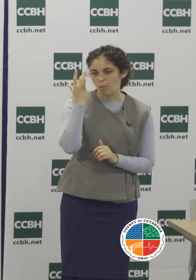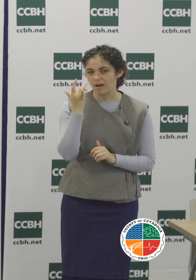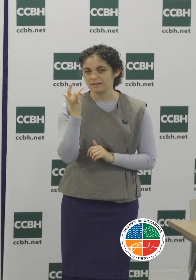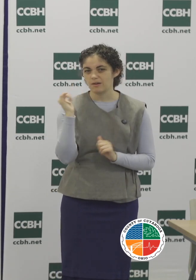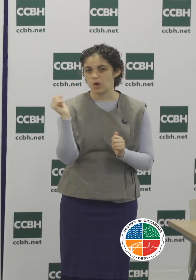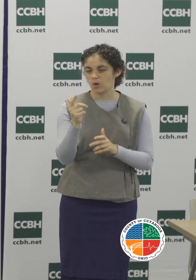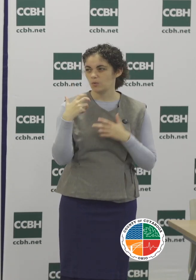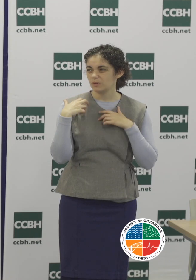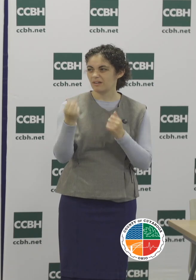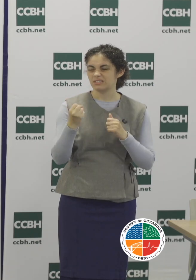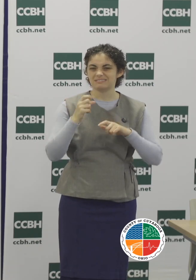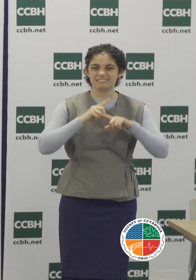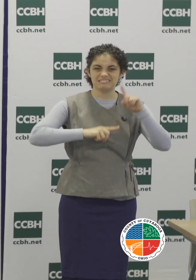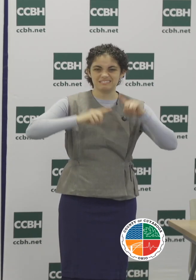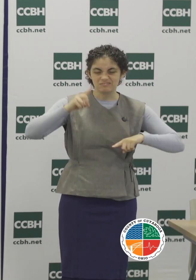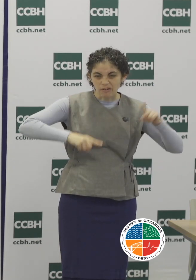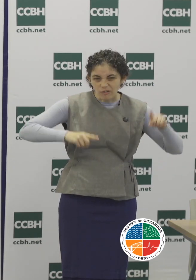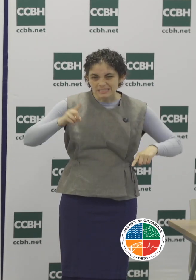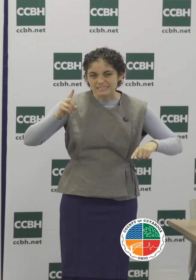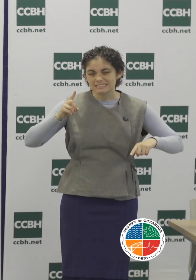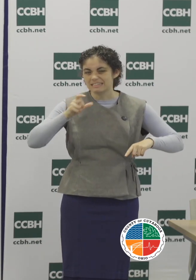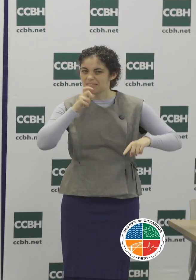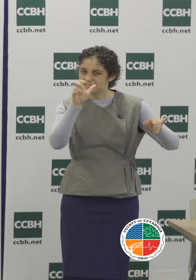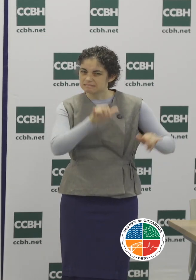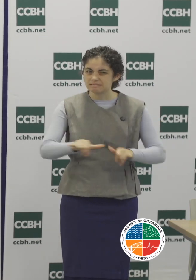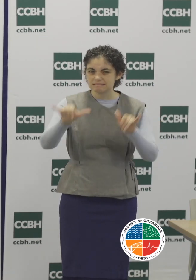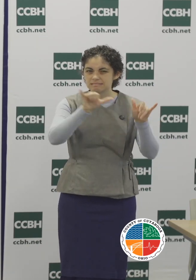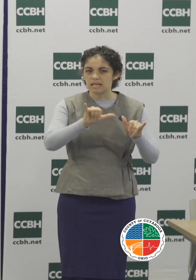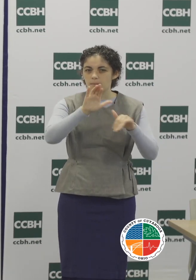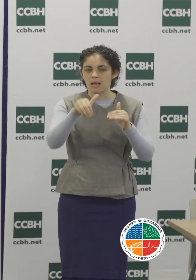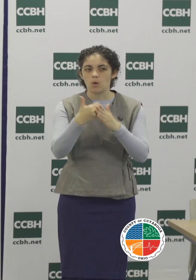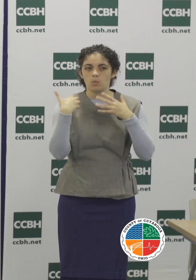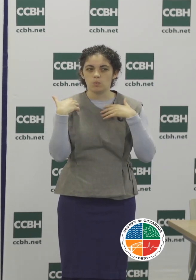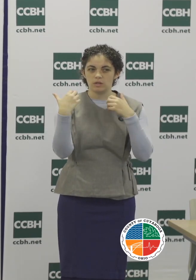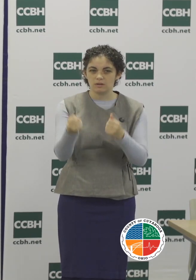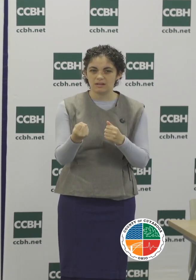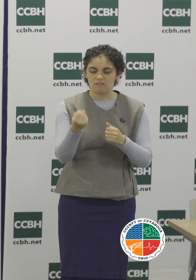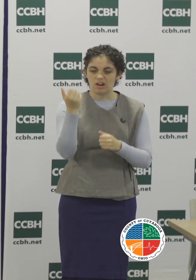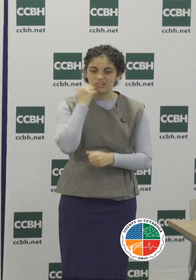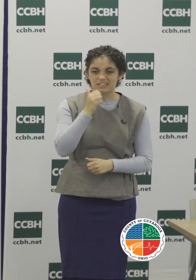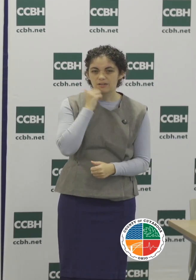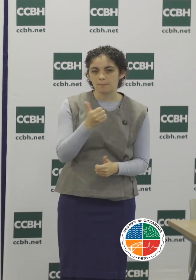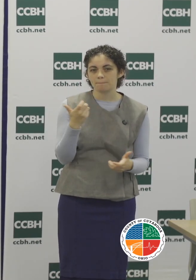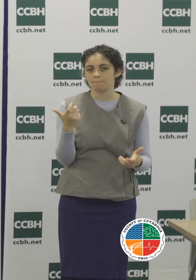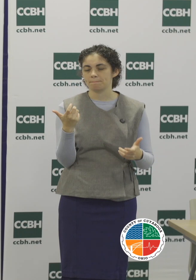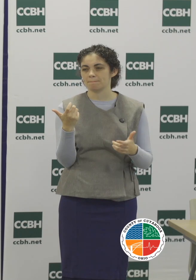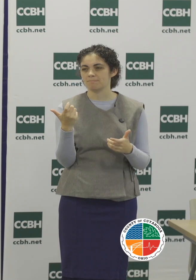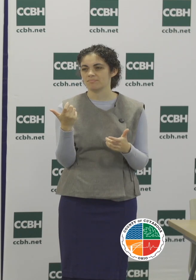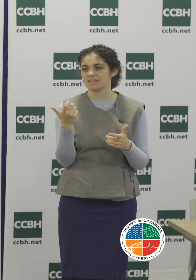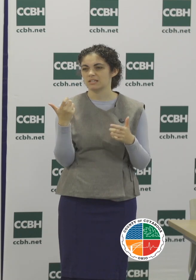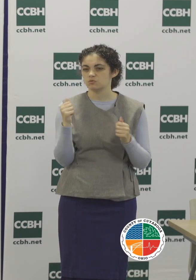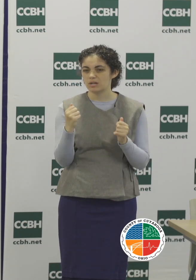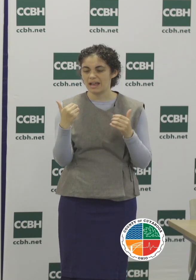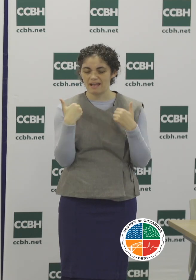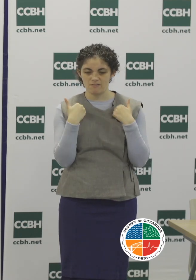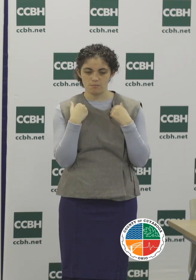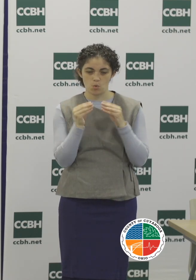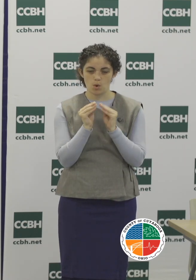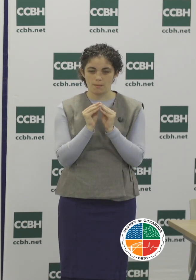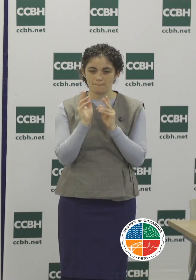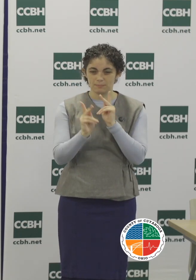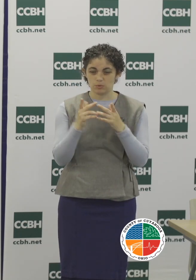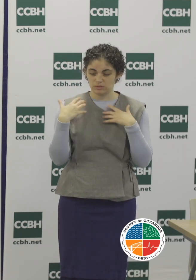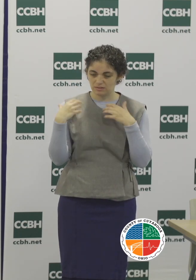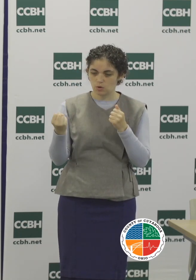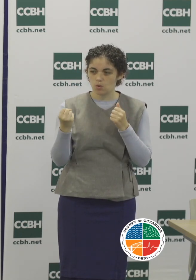everybody recovers differently, and so I'm not really looking at how many have we recovered each day and let's try to get more people recovered, because